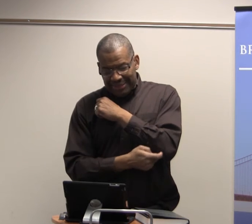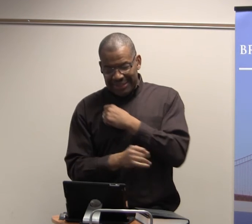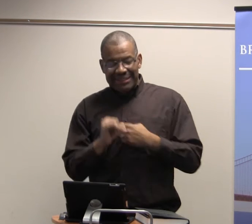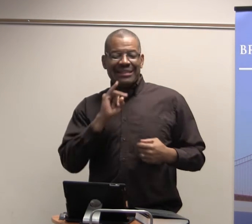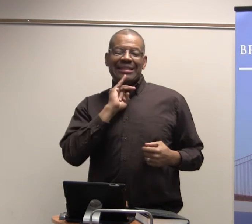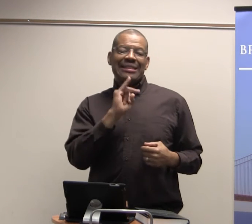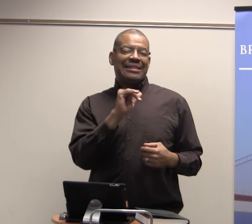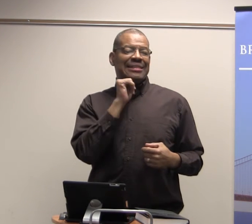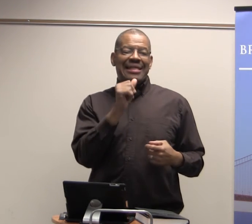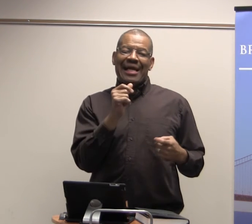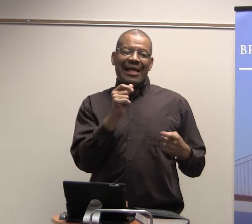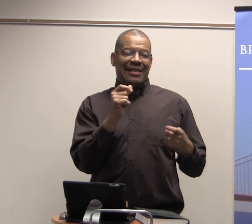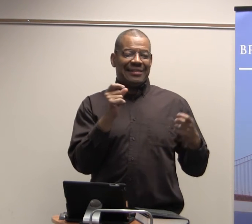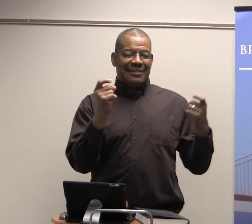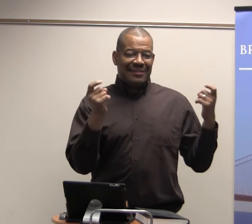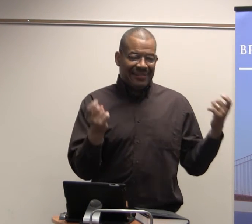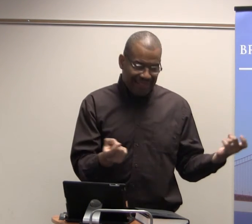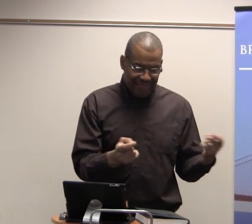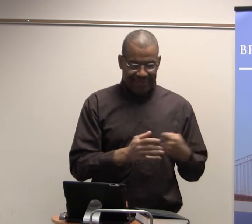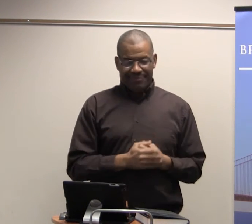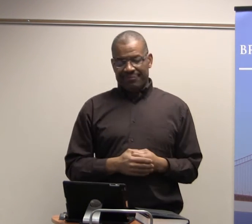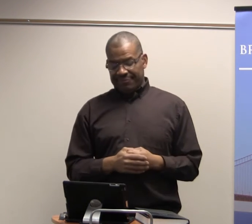Temptation is not sin.